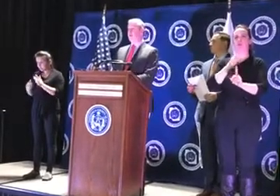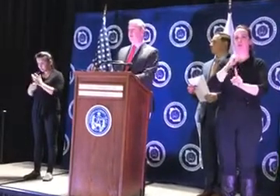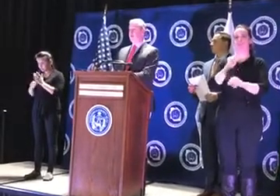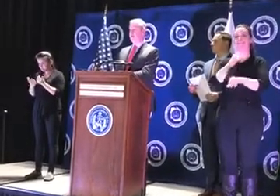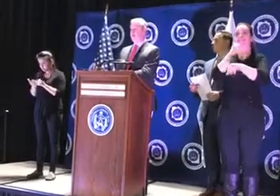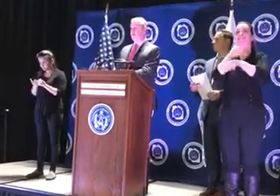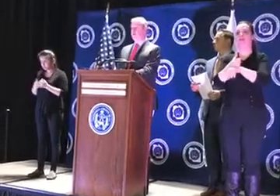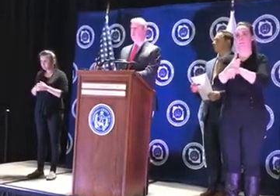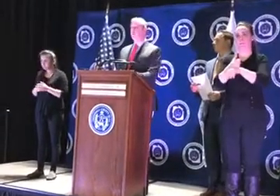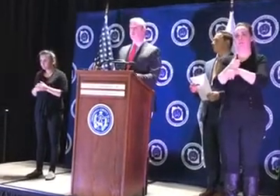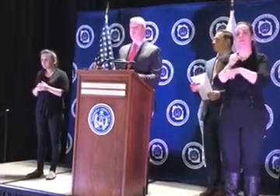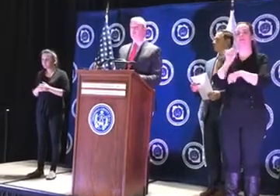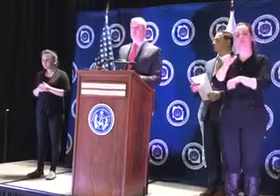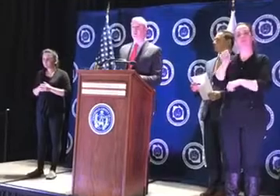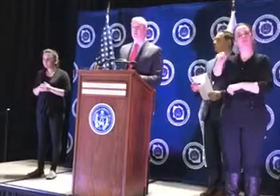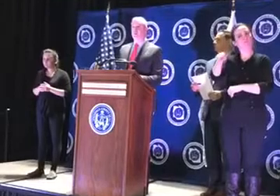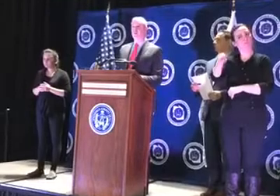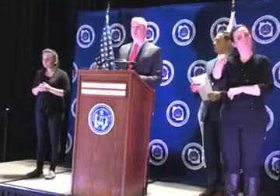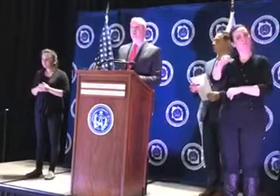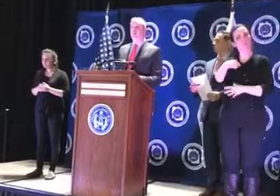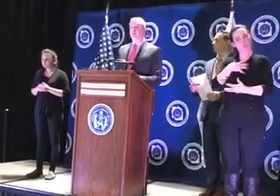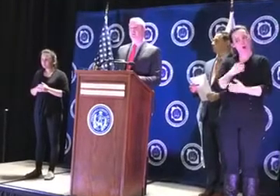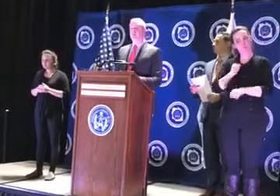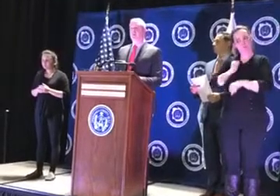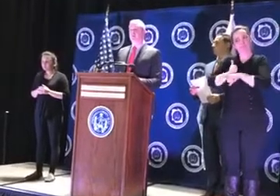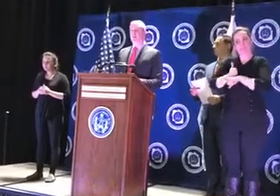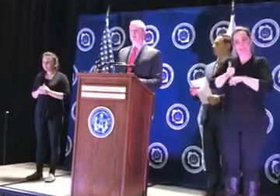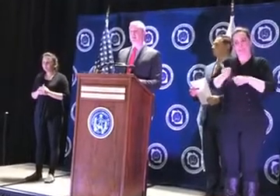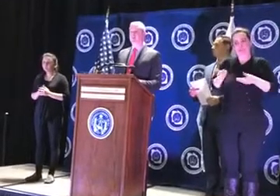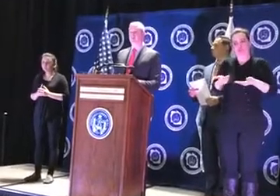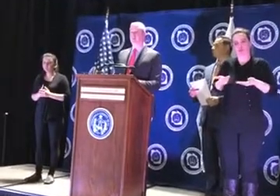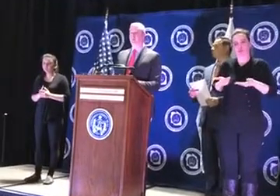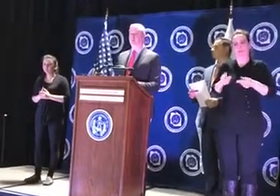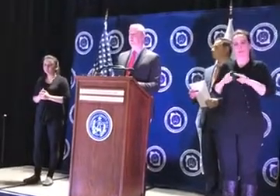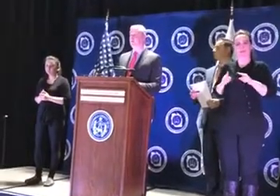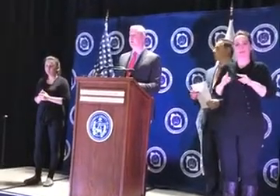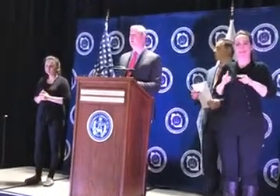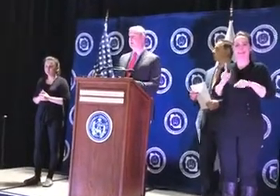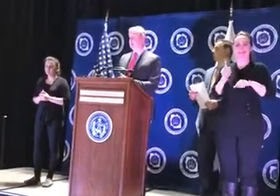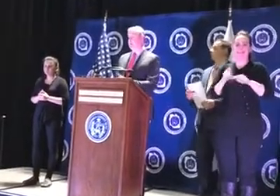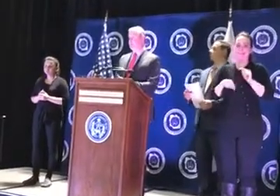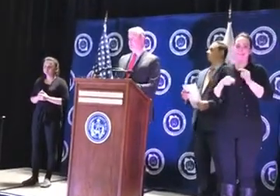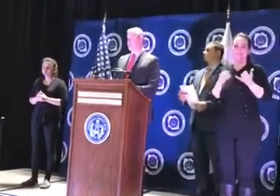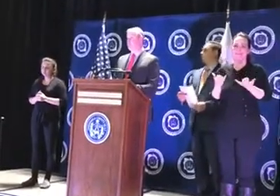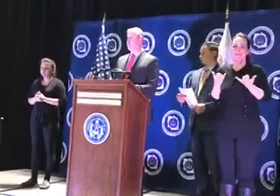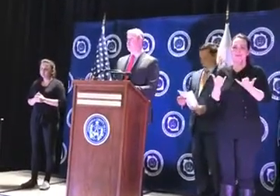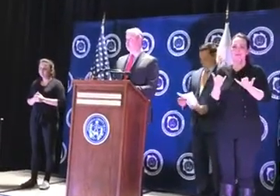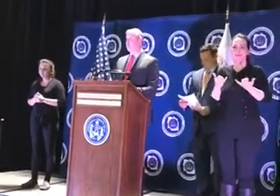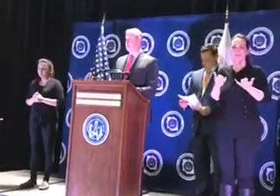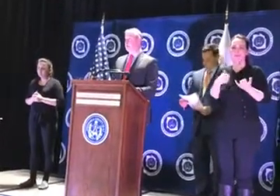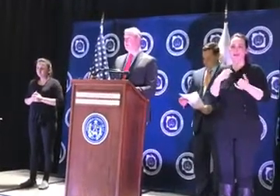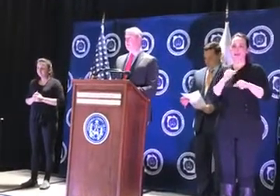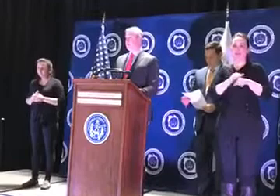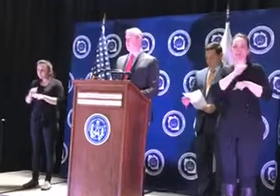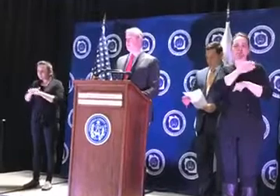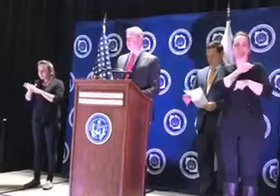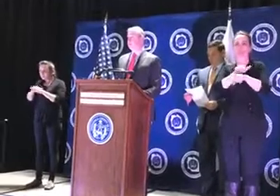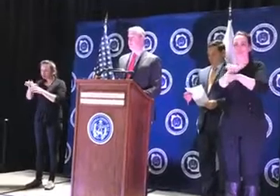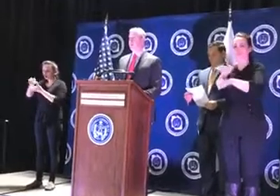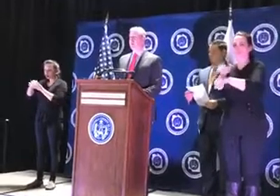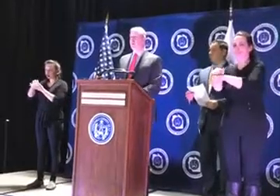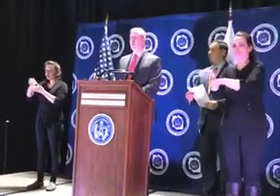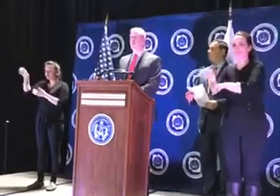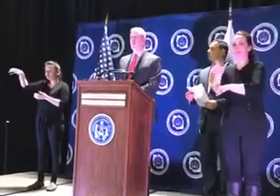lay press, you see that there are a number of different diagnostic manufacturers that are coming online, getting their emergency use authorization